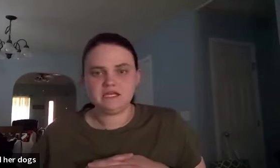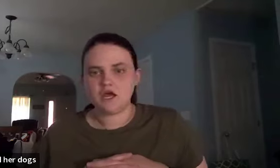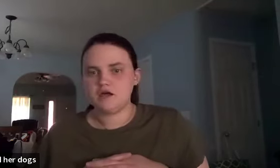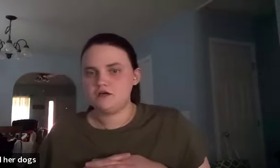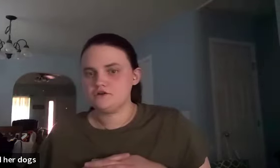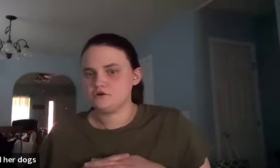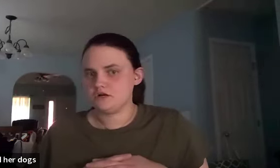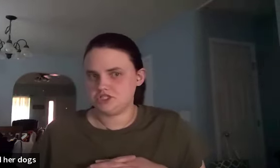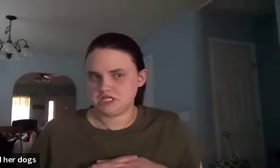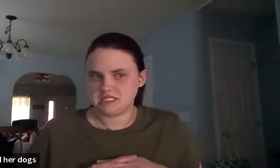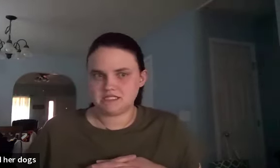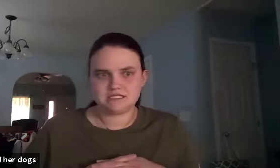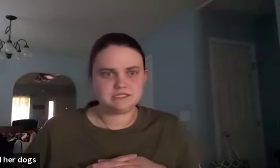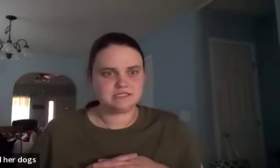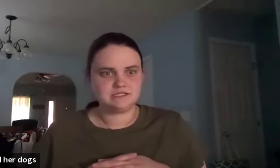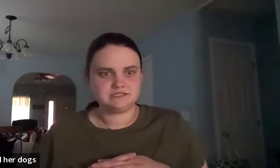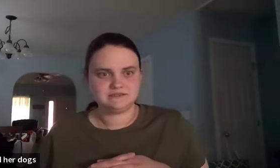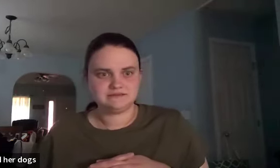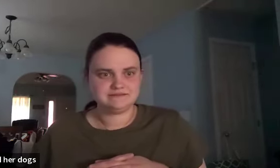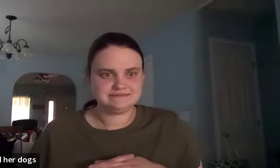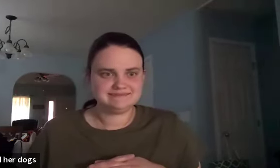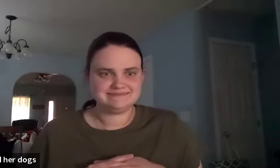Any other questions?